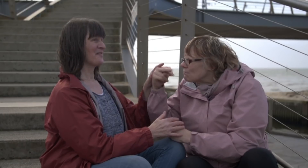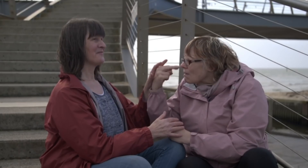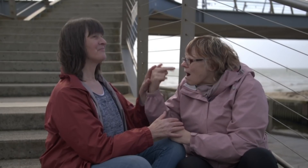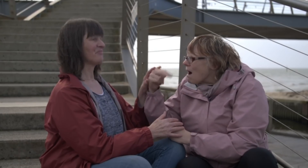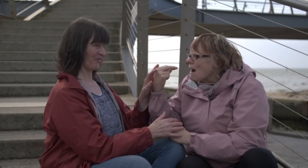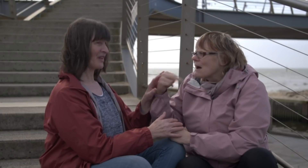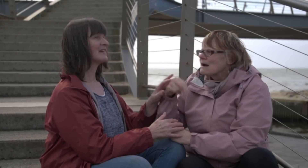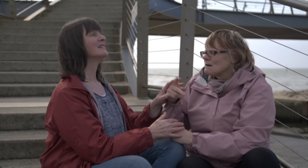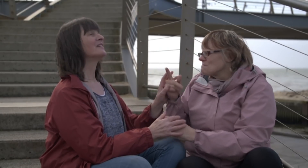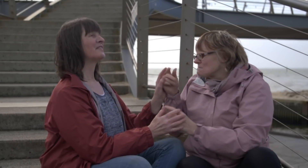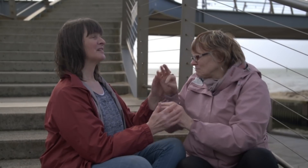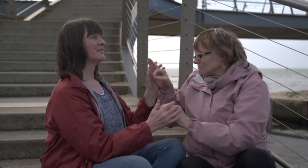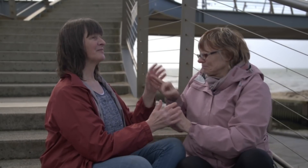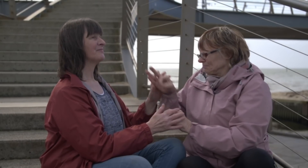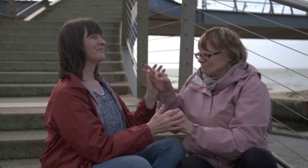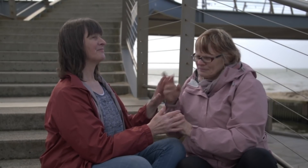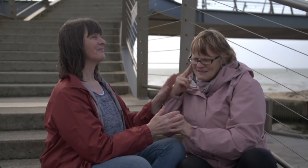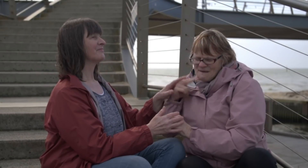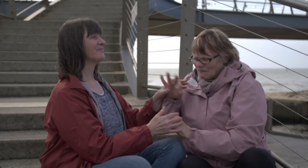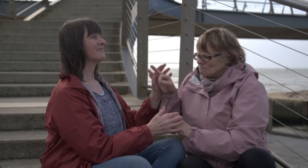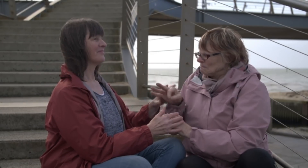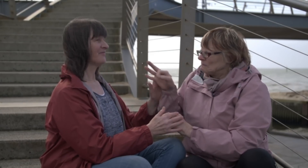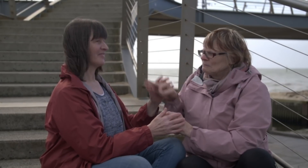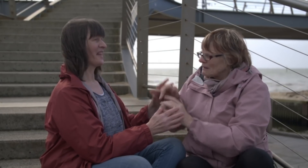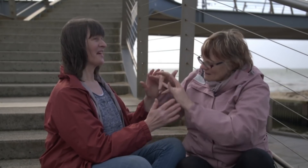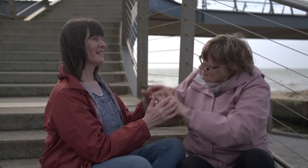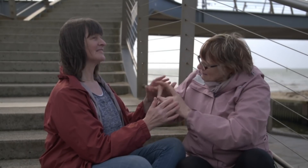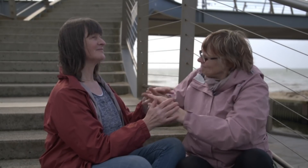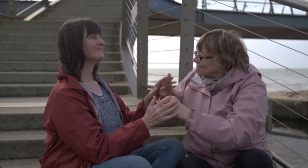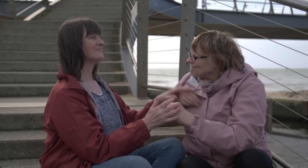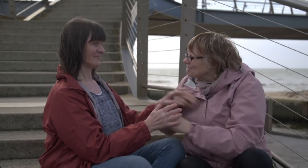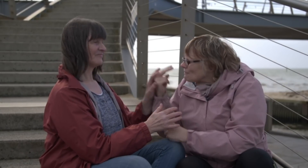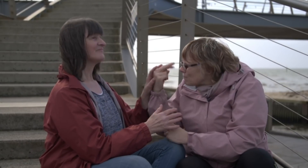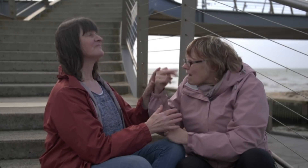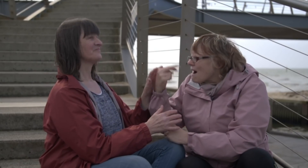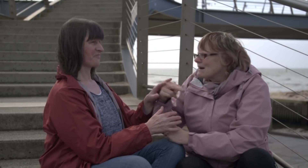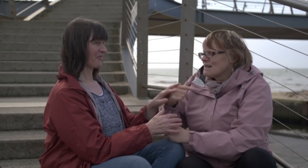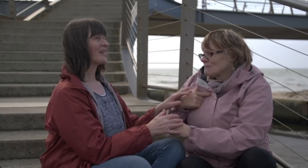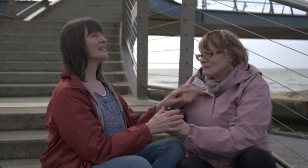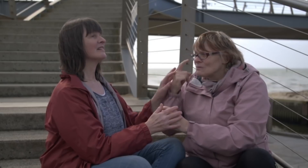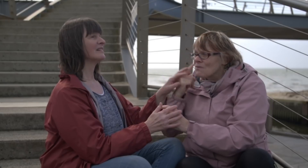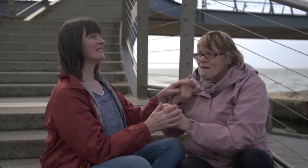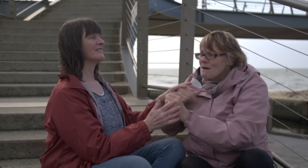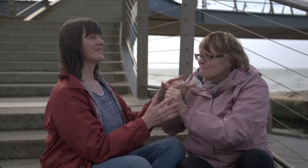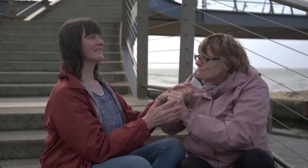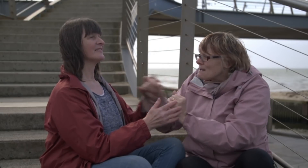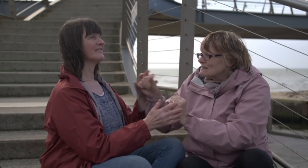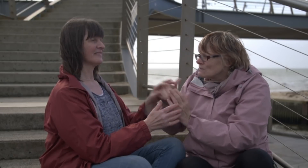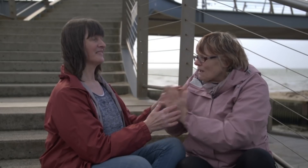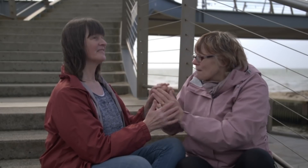And it was hard to accept your blindness. It was difficult for you. Being deaf was fine, but to accept blindness was really, really difficult.